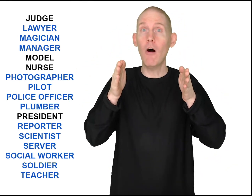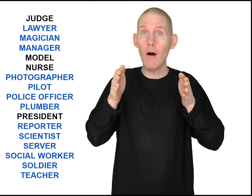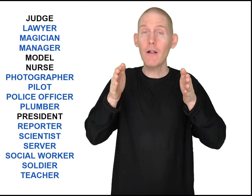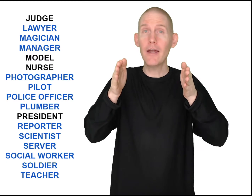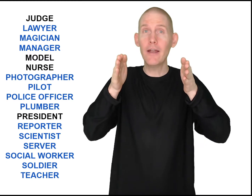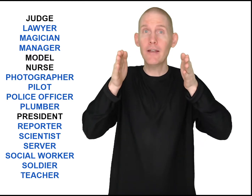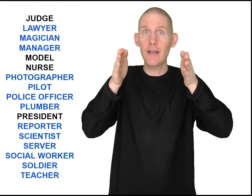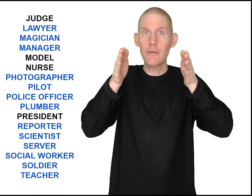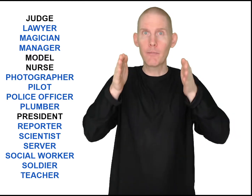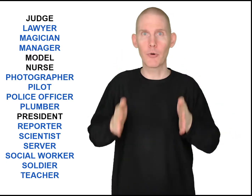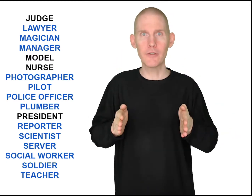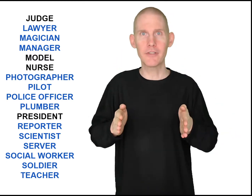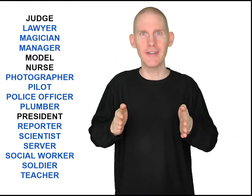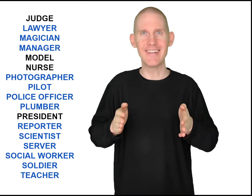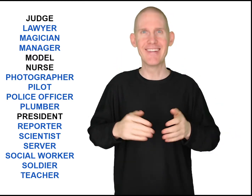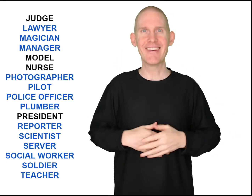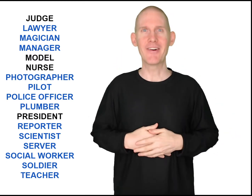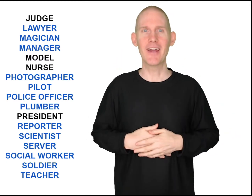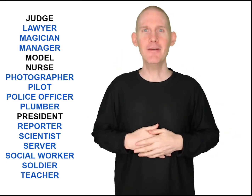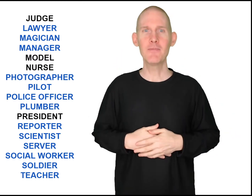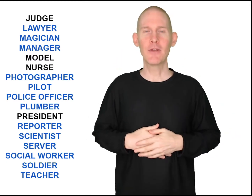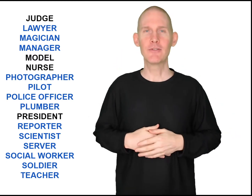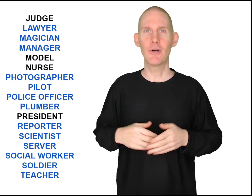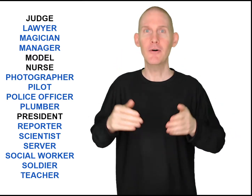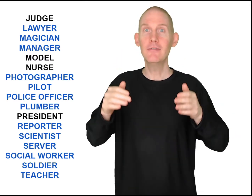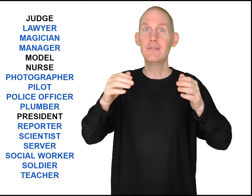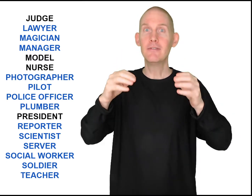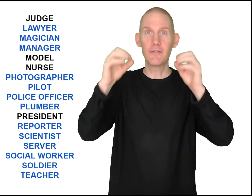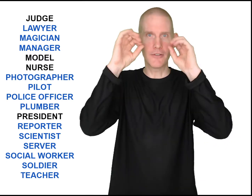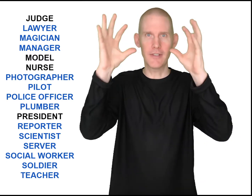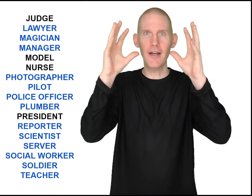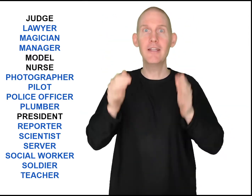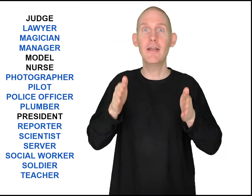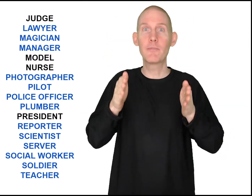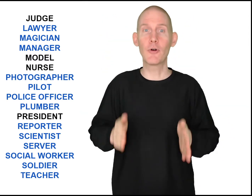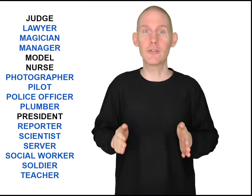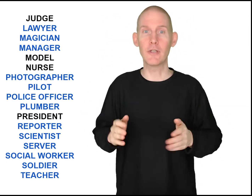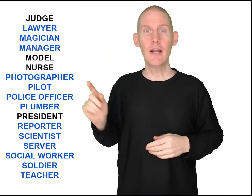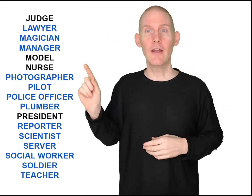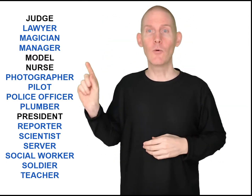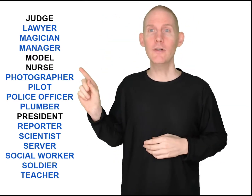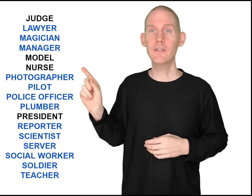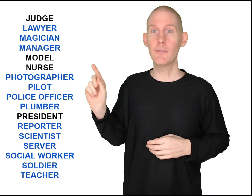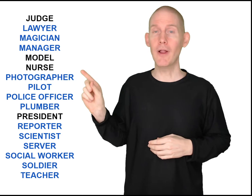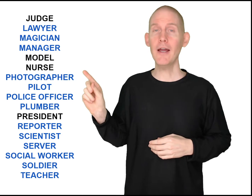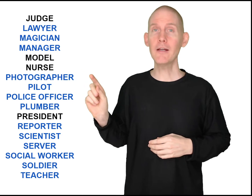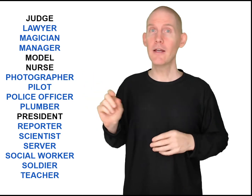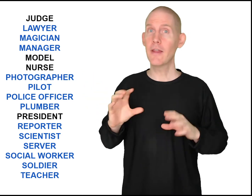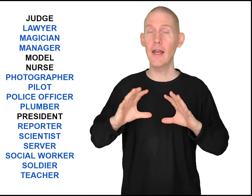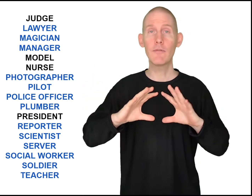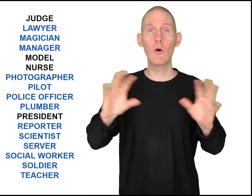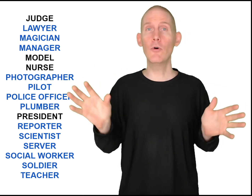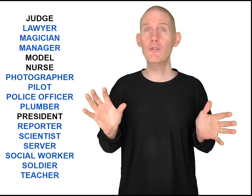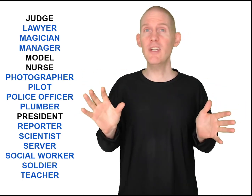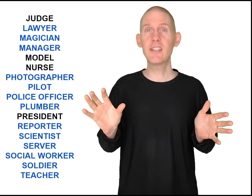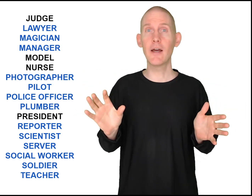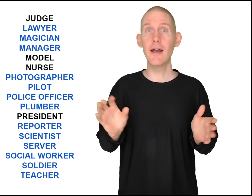all end in person. Okay, so their sign and then person. And the ones in black, they have their own unique sign and they